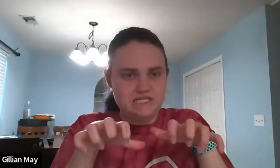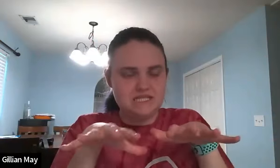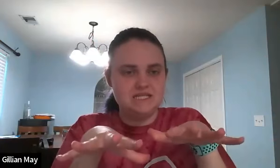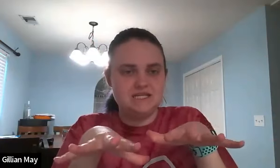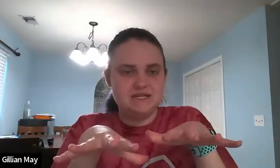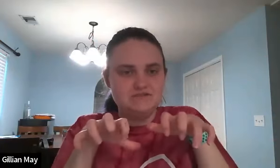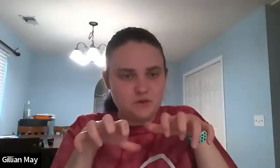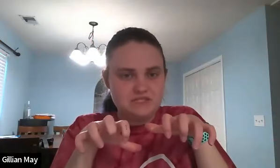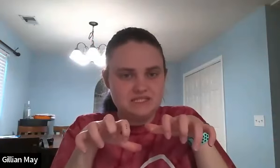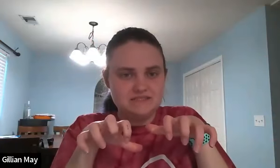Frozen. Frozen.